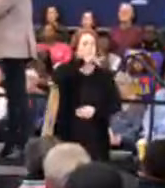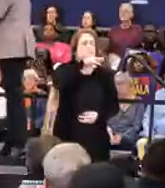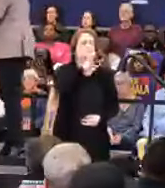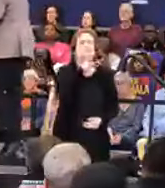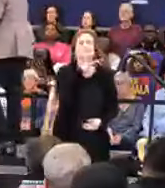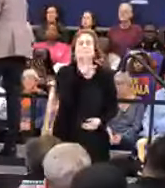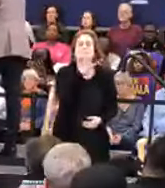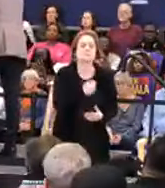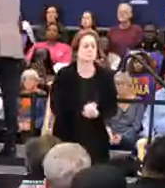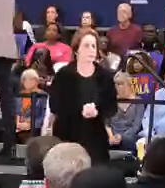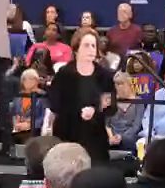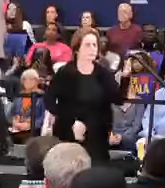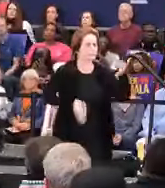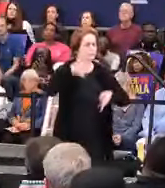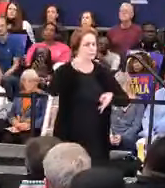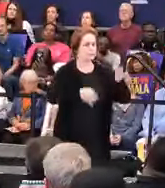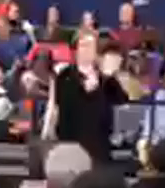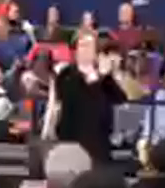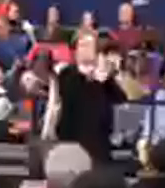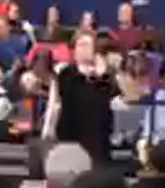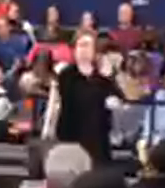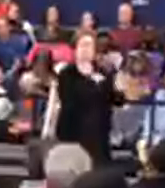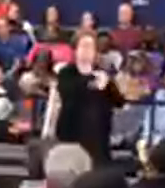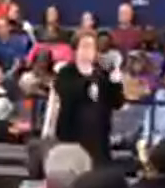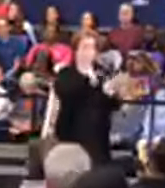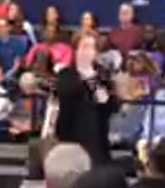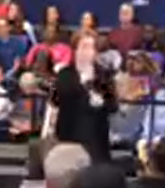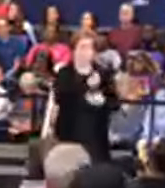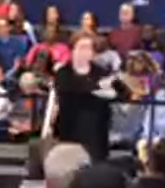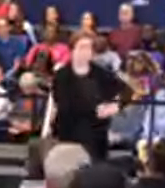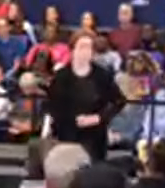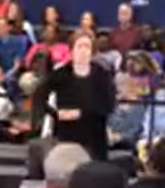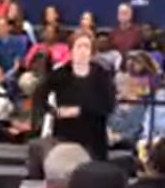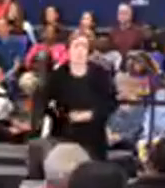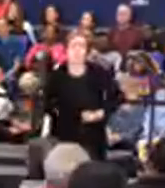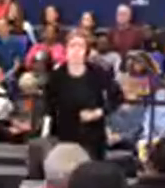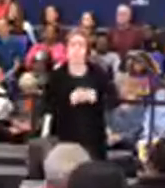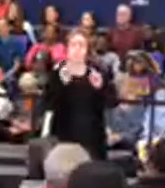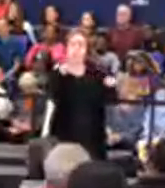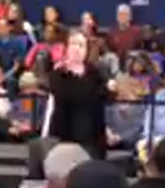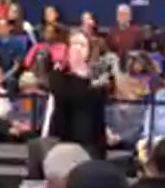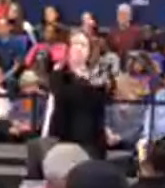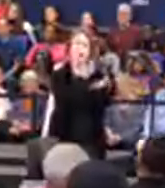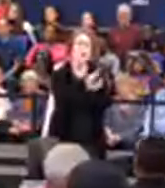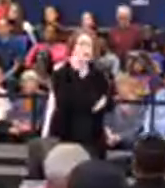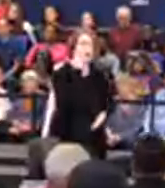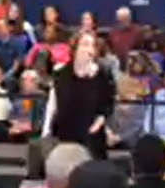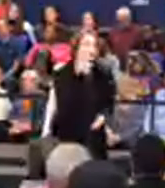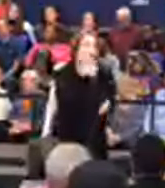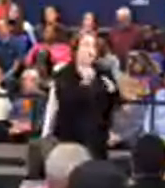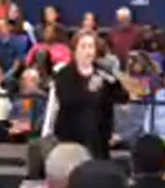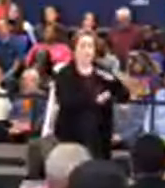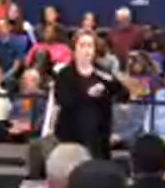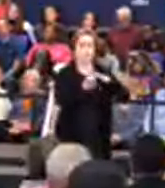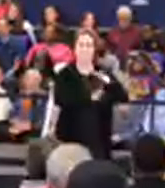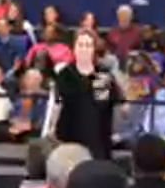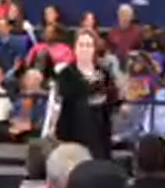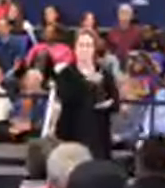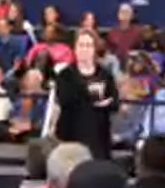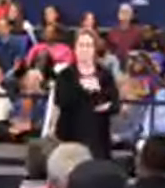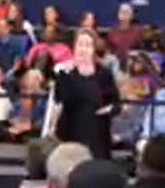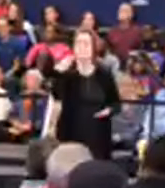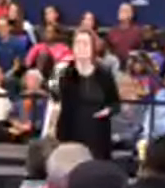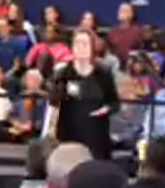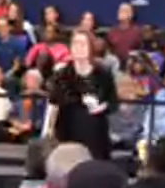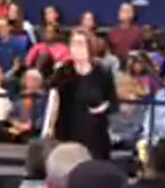Justice is on the ballot when our babies are going to school every day, elementary, middle, and high school